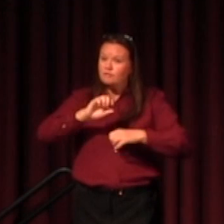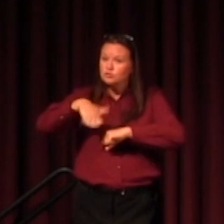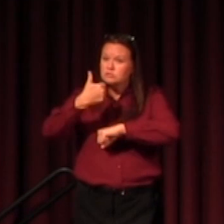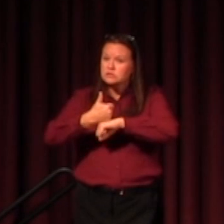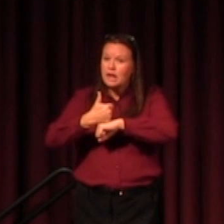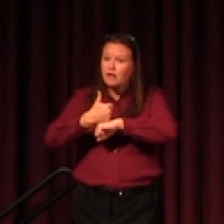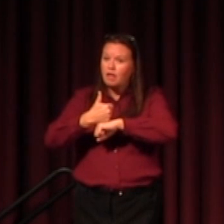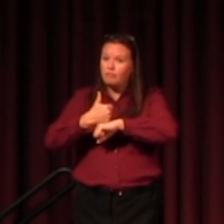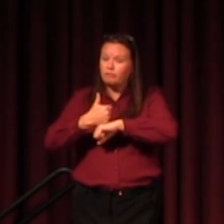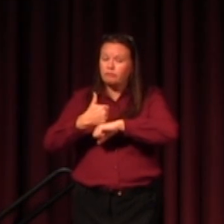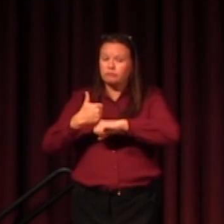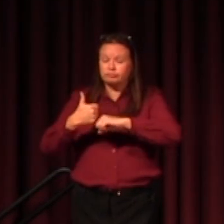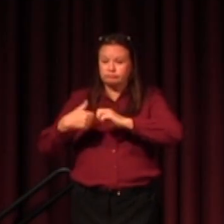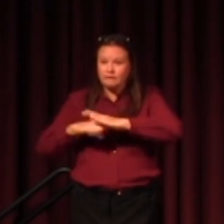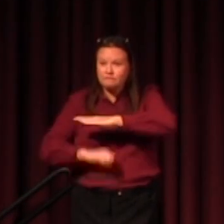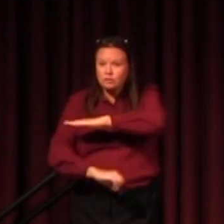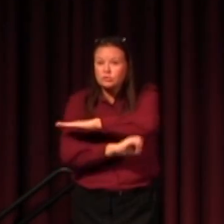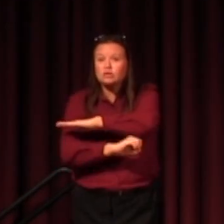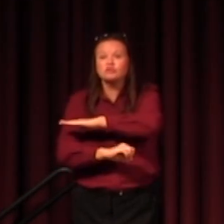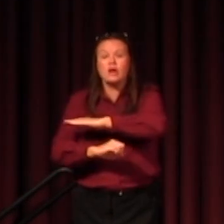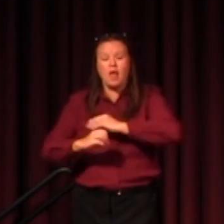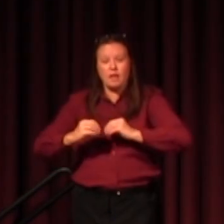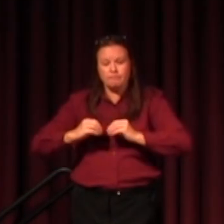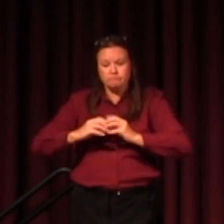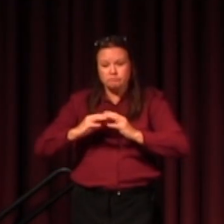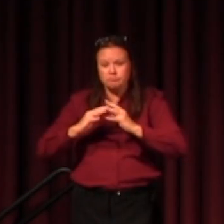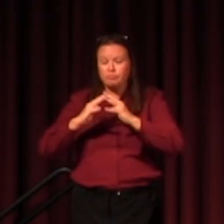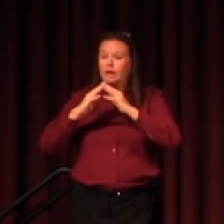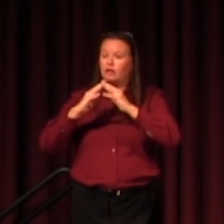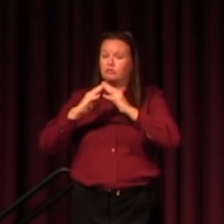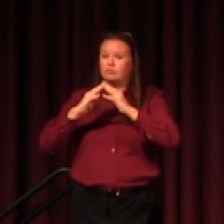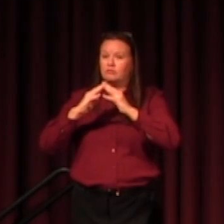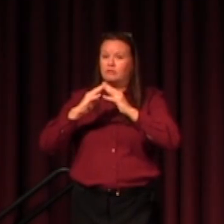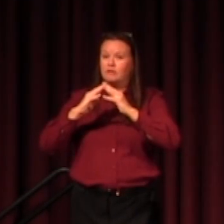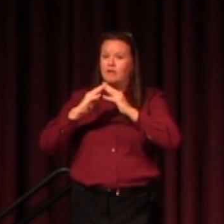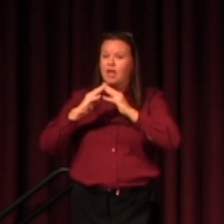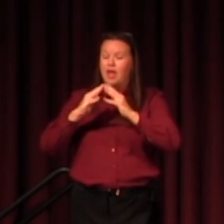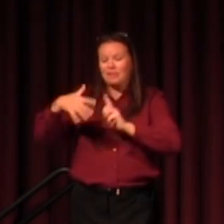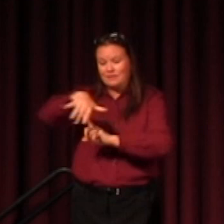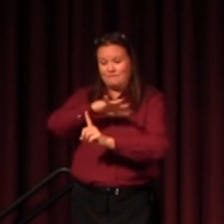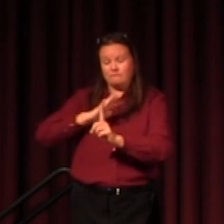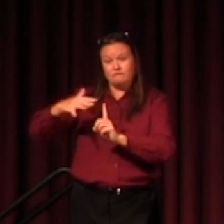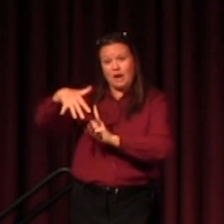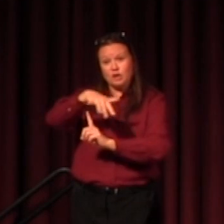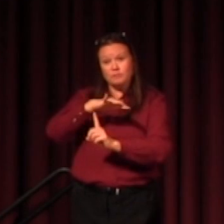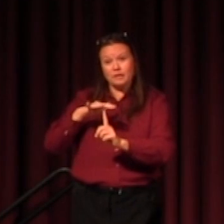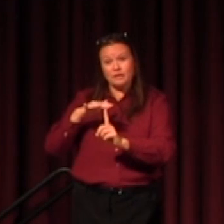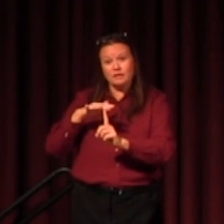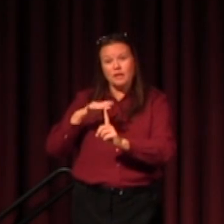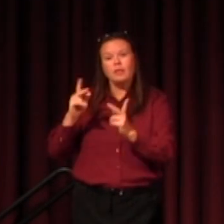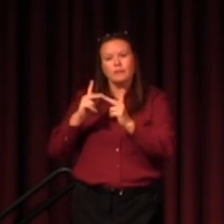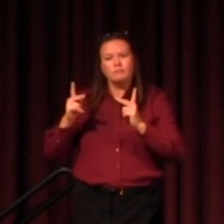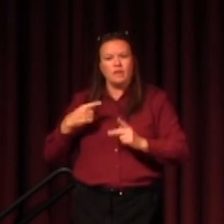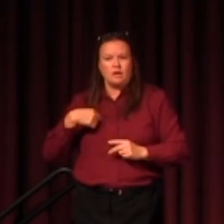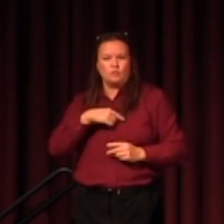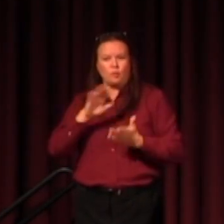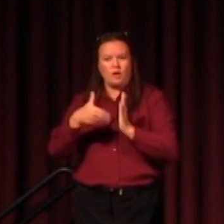an equitable, we're going to talk more about equity in a moment, and thriving growth environment, a place where we all can grow.